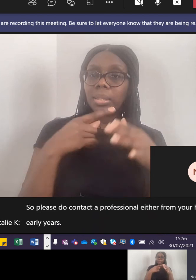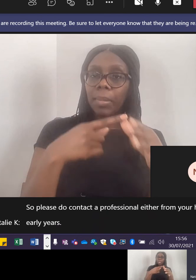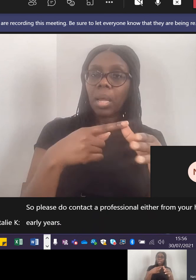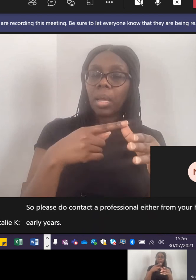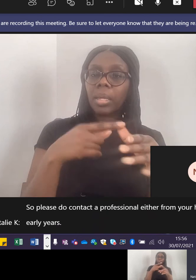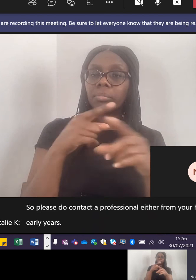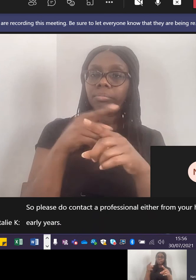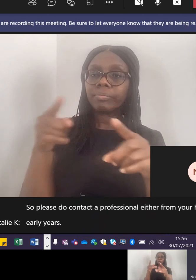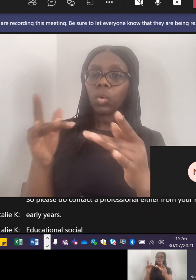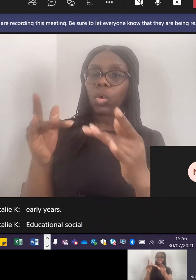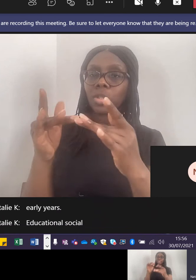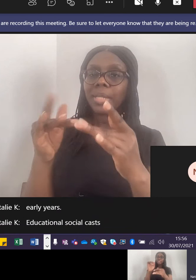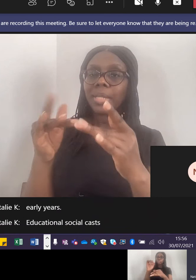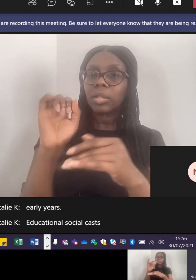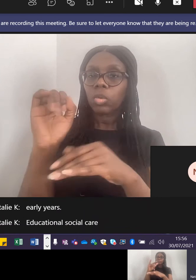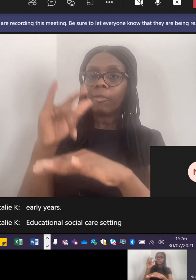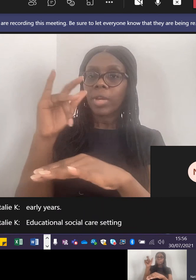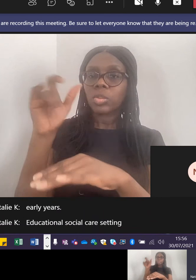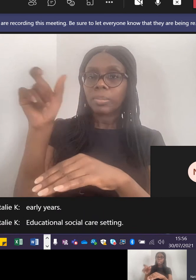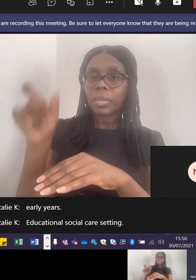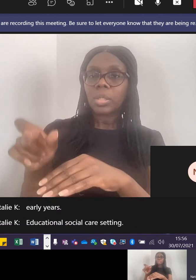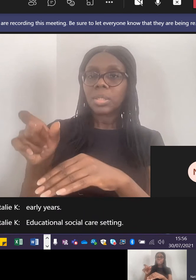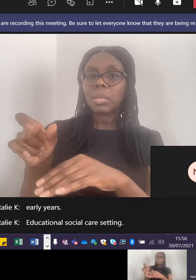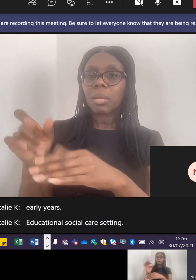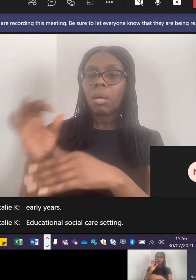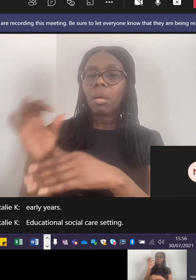education, or social care setting.